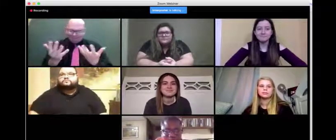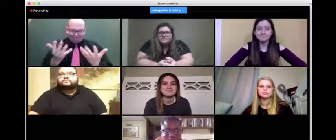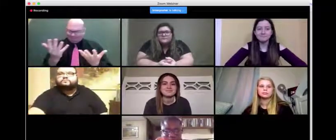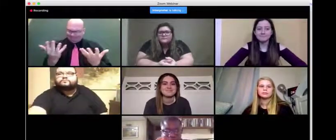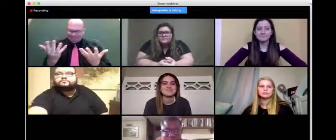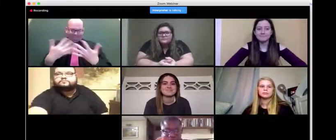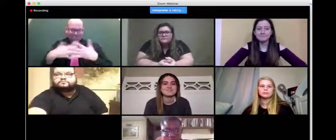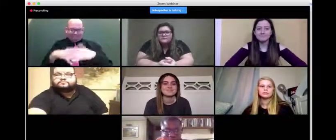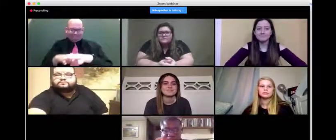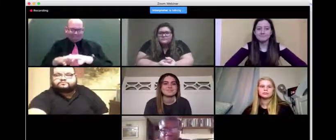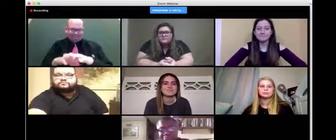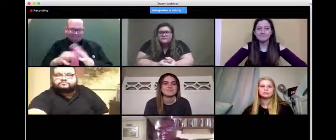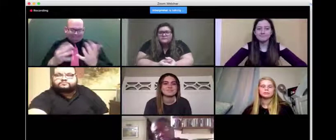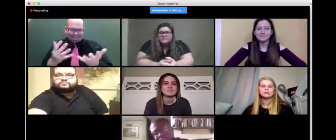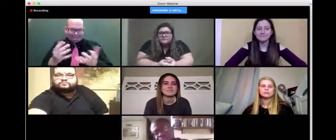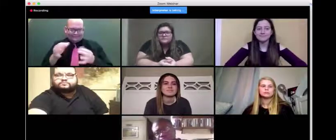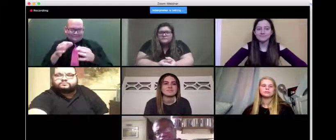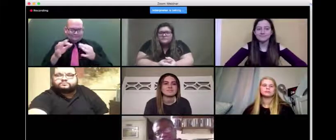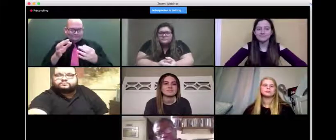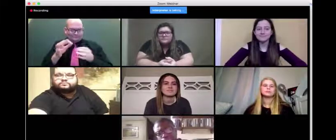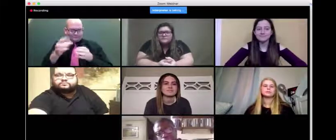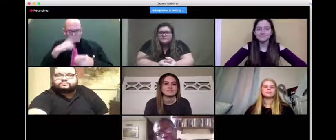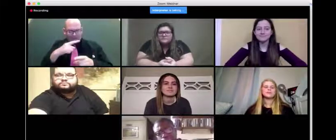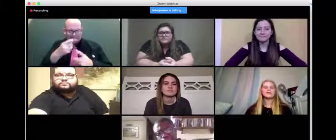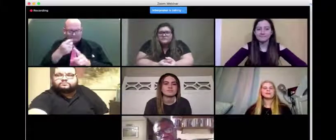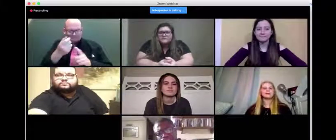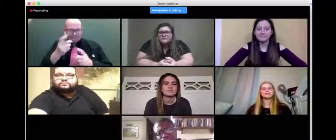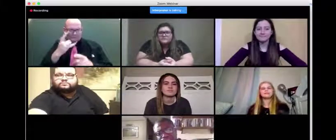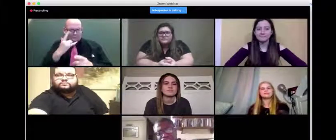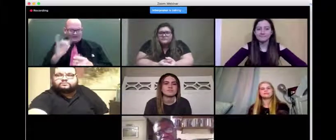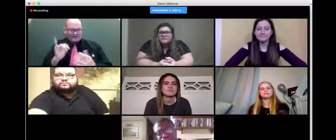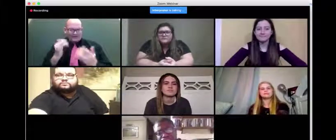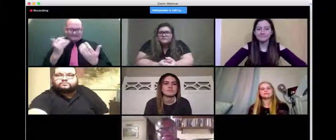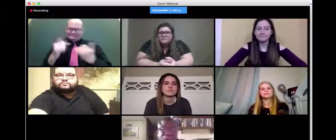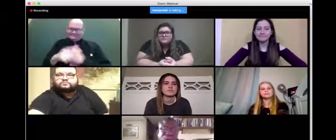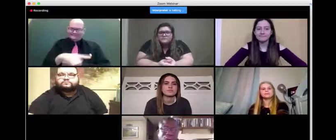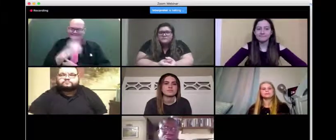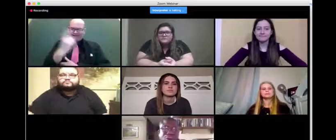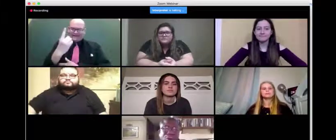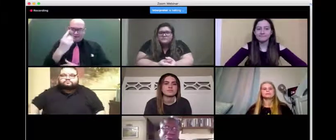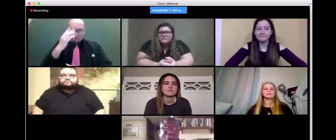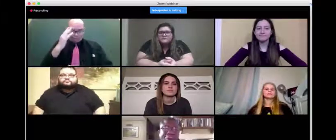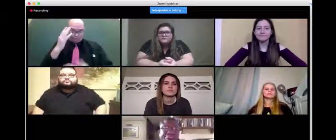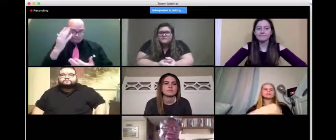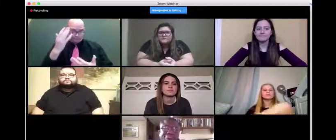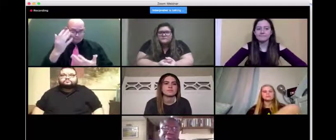it looks like today more so than ever with social media and ASL,